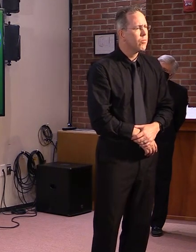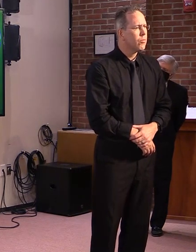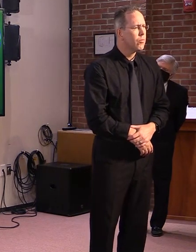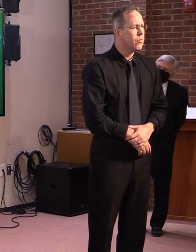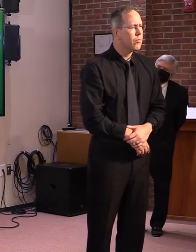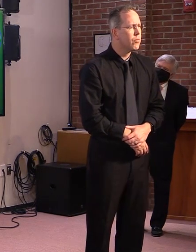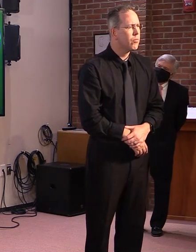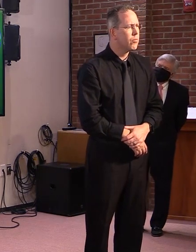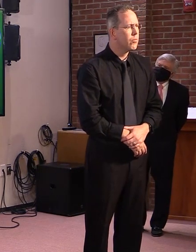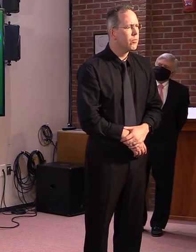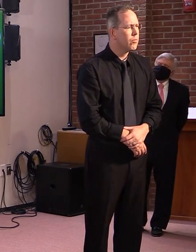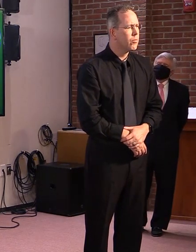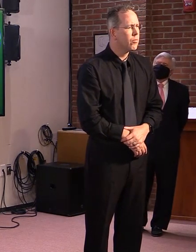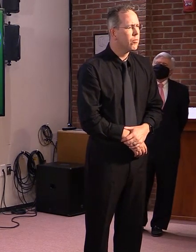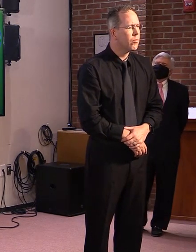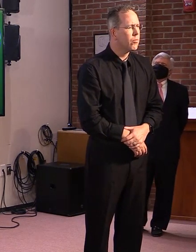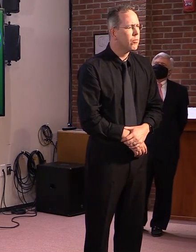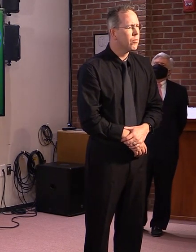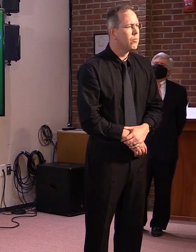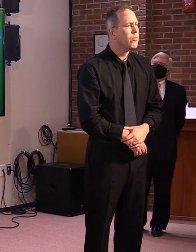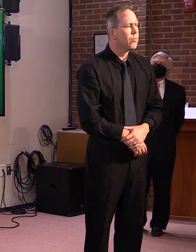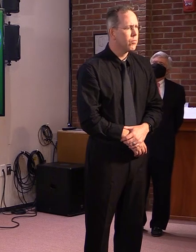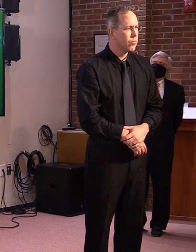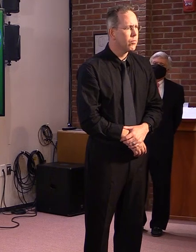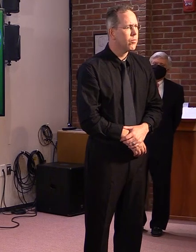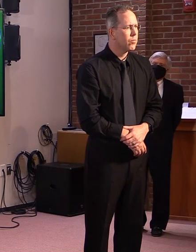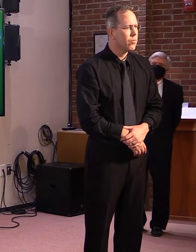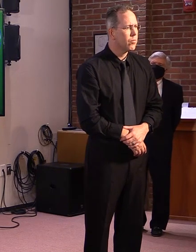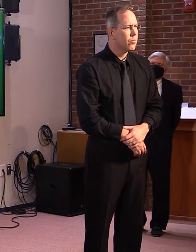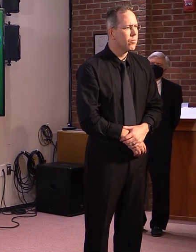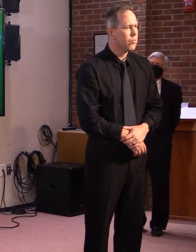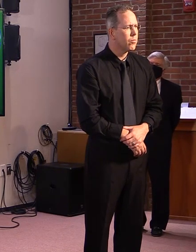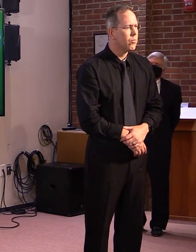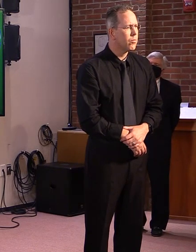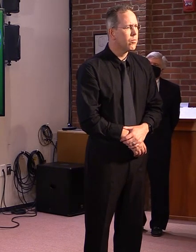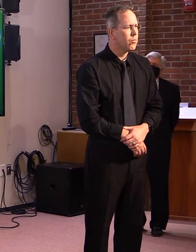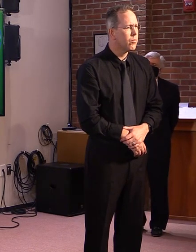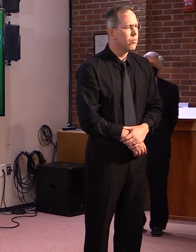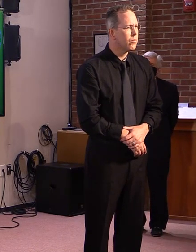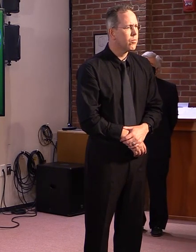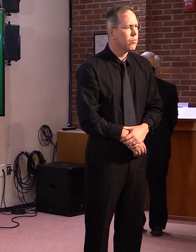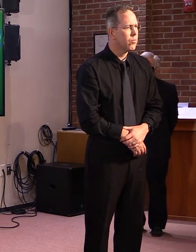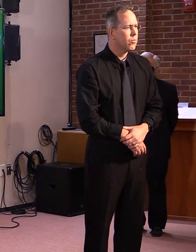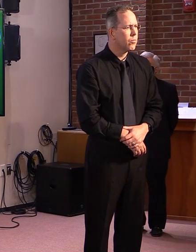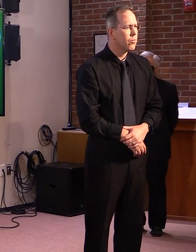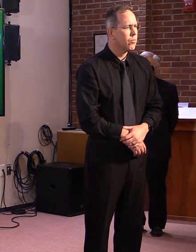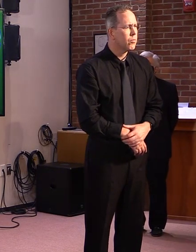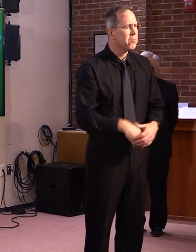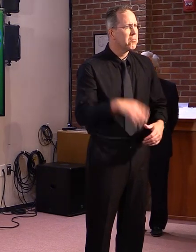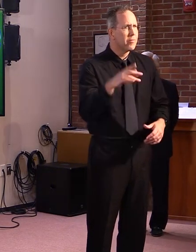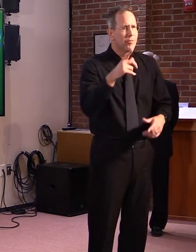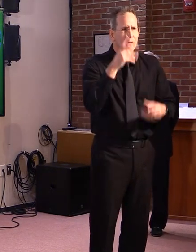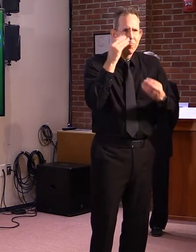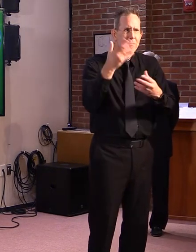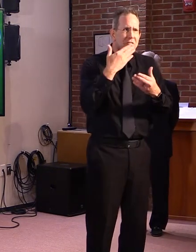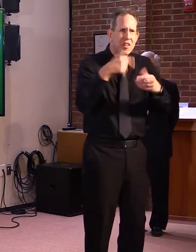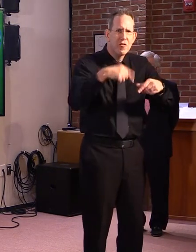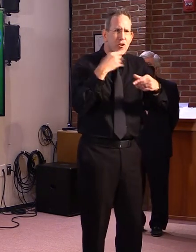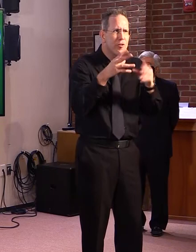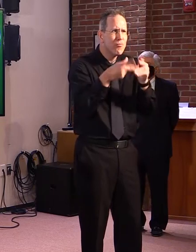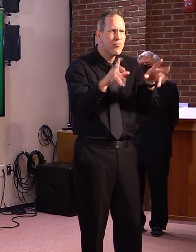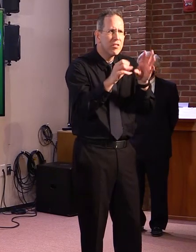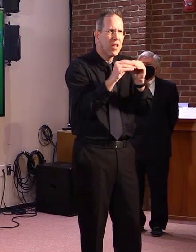gotten any numbers or information about when it might happen? Yeah, I don't have anything at this point. I think Commissioner